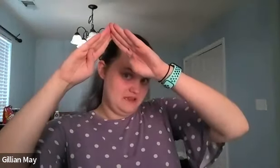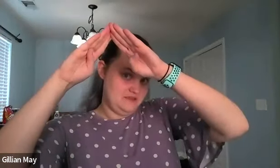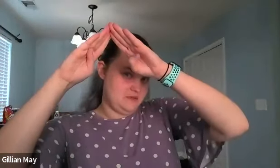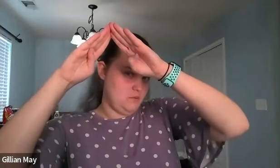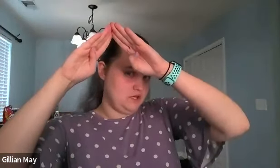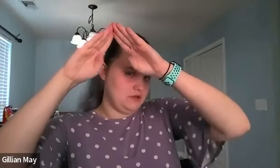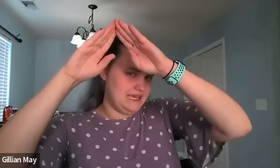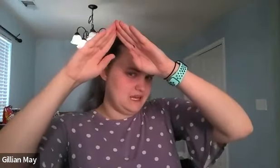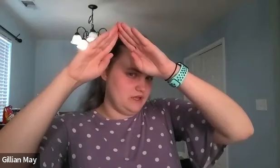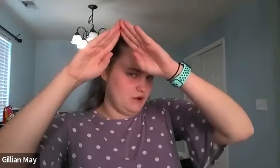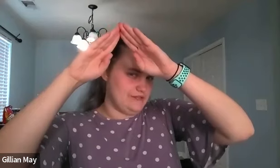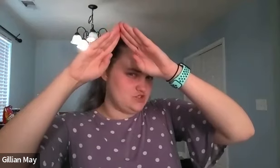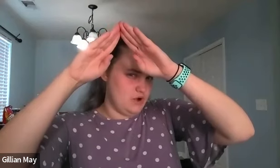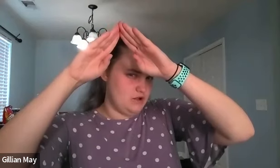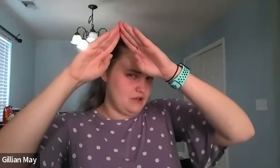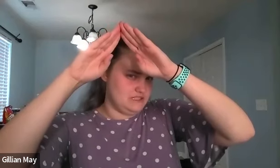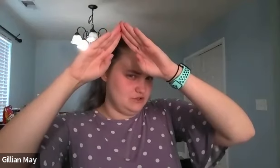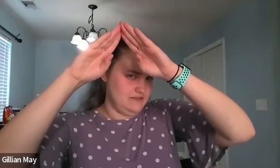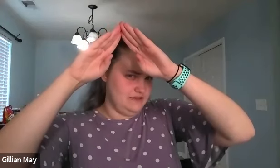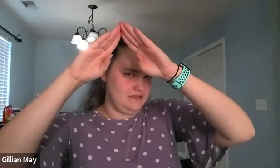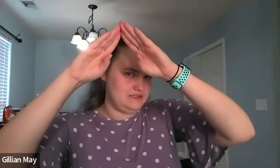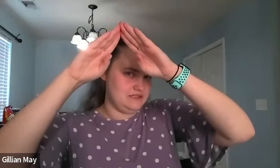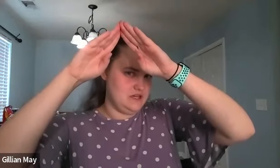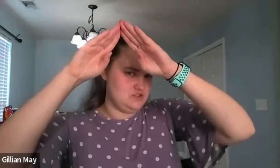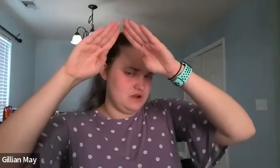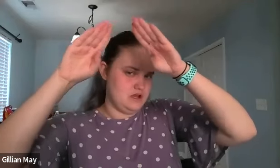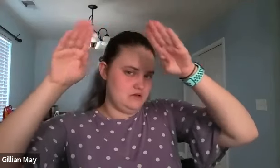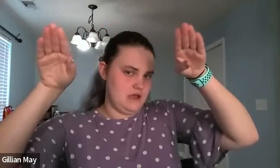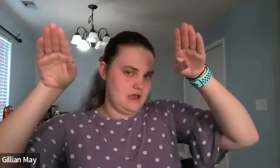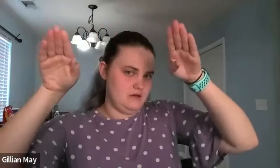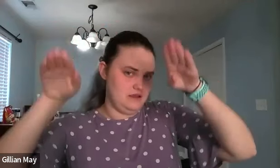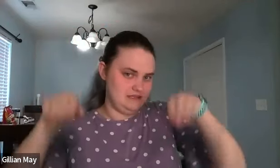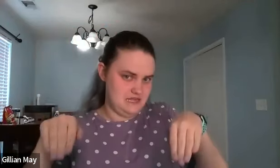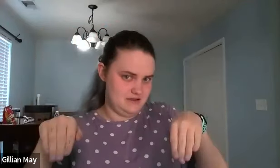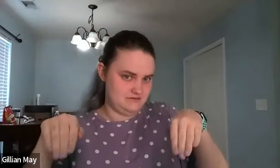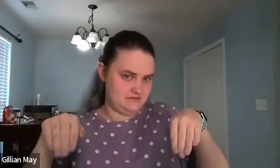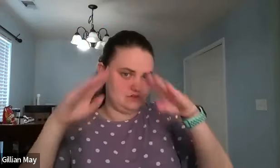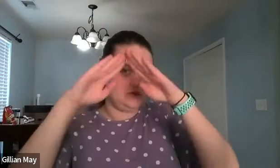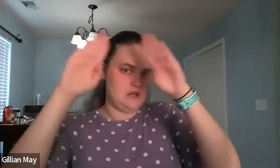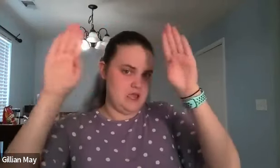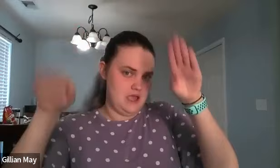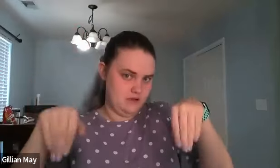Think about when you're a kid and we always draw houses looking like this. Triangle, out and down.